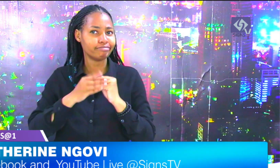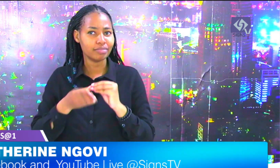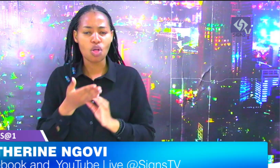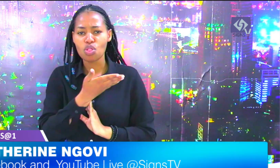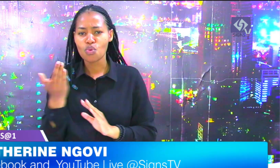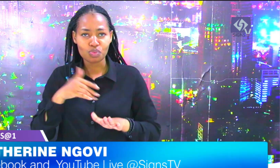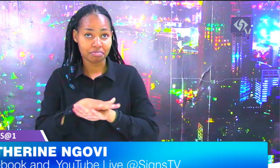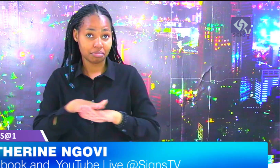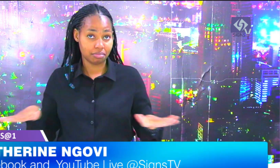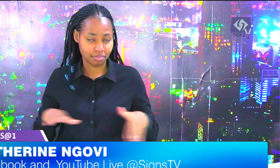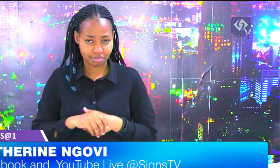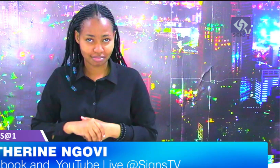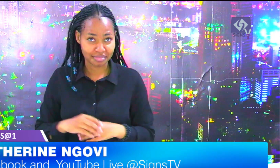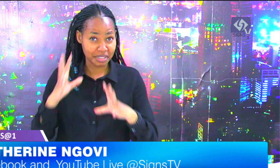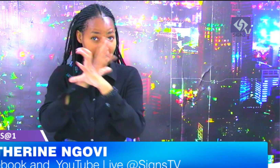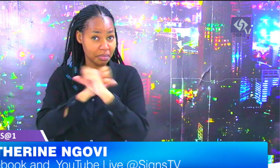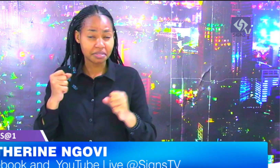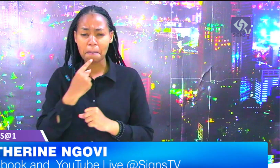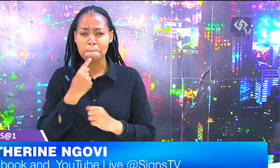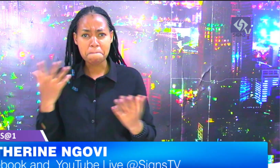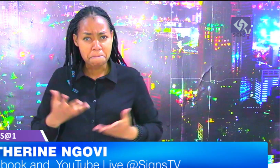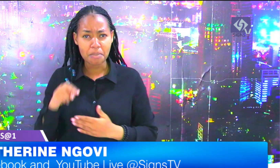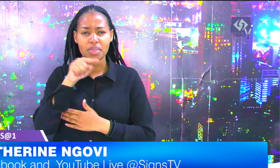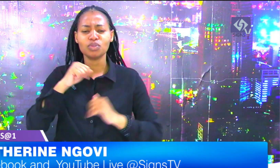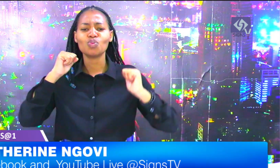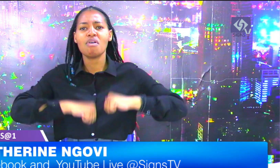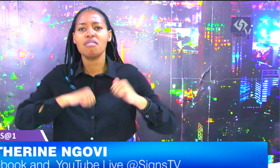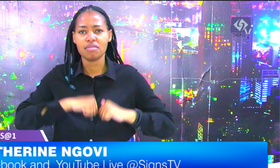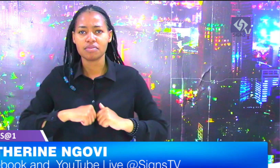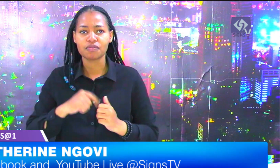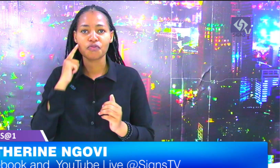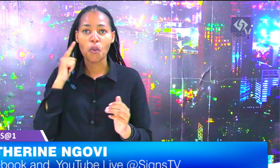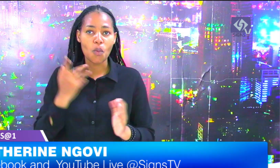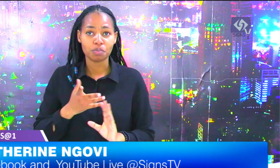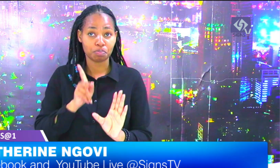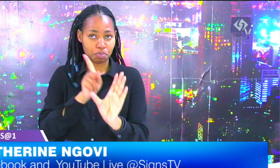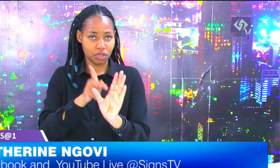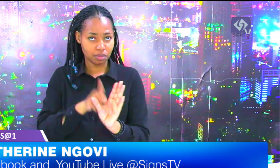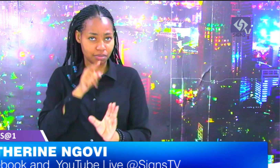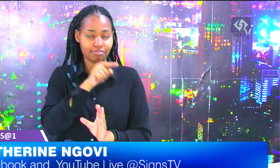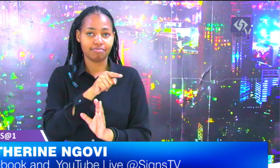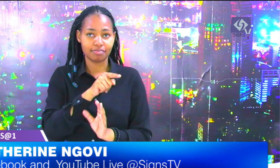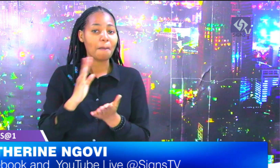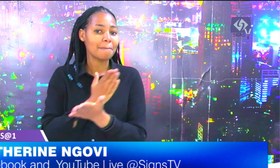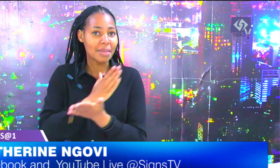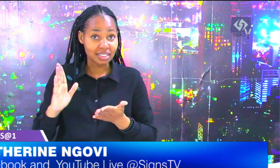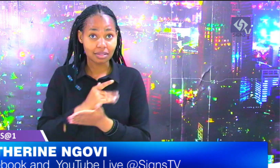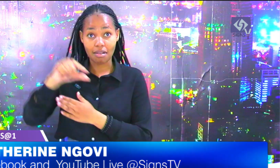that the government has been engaging with the leadership of these platforms to find ways to make it easier